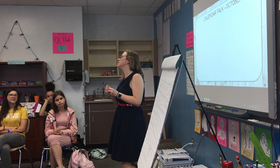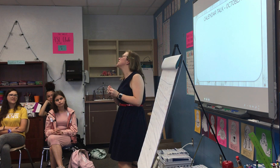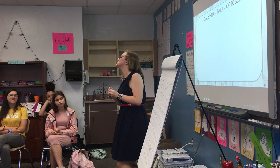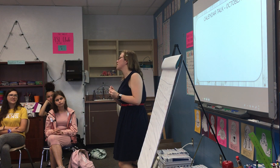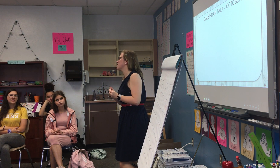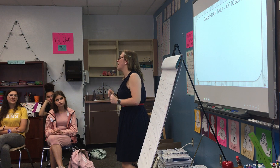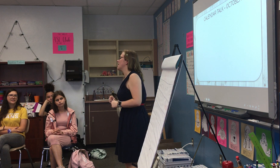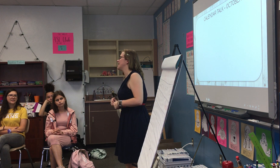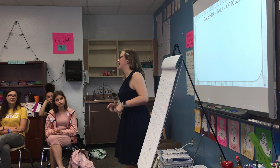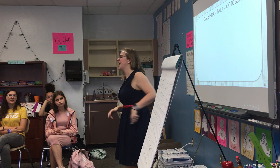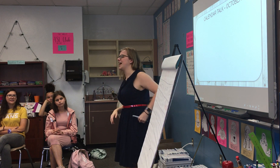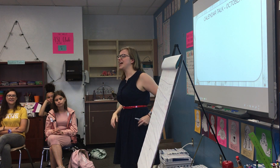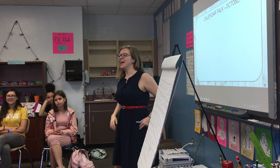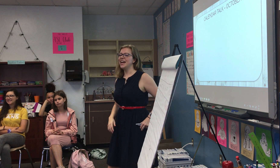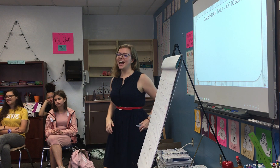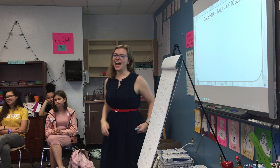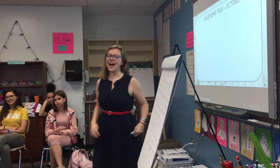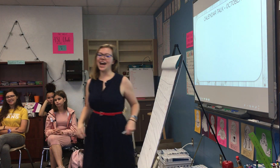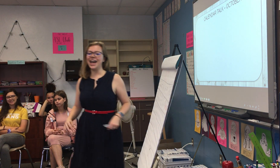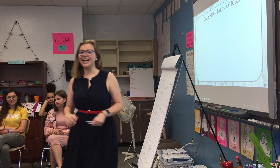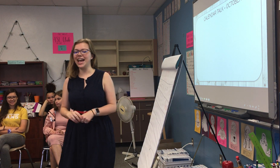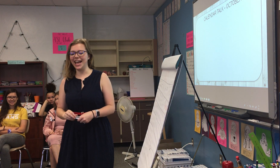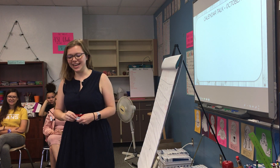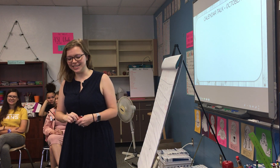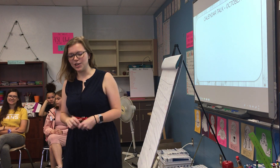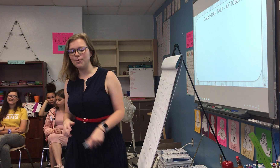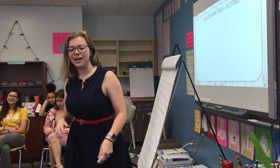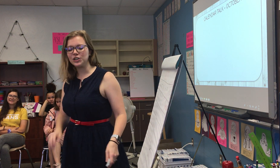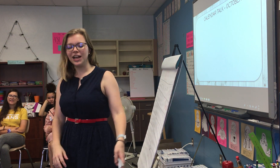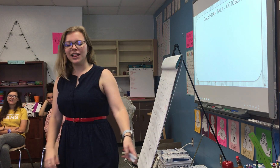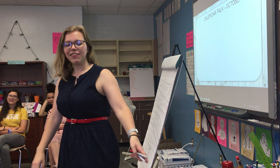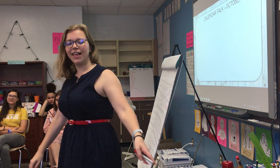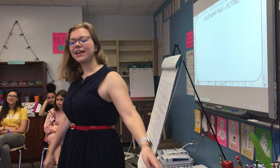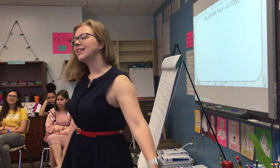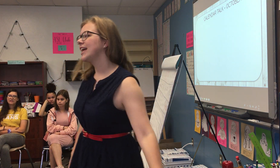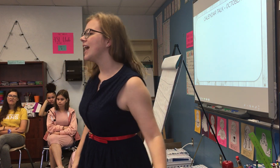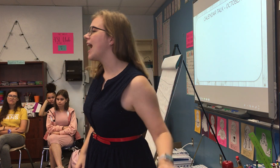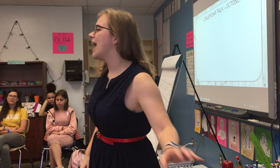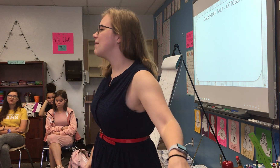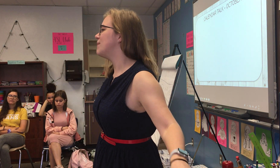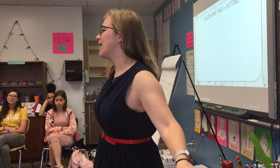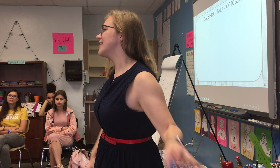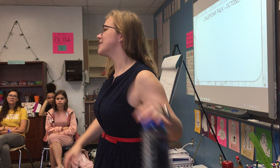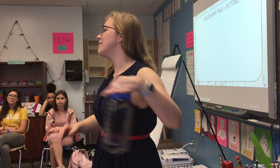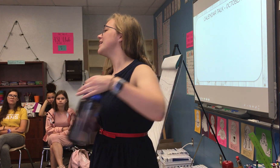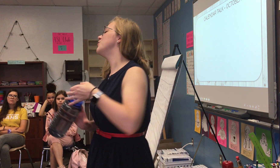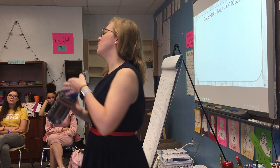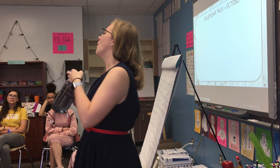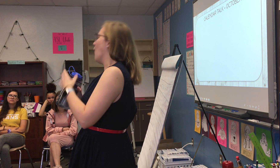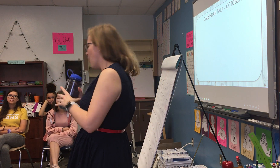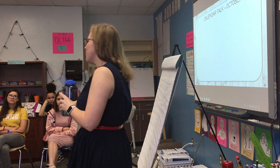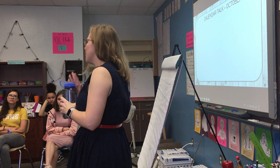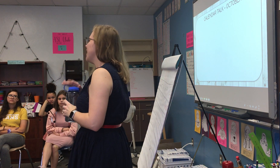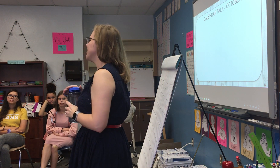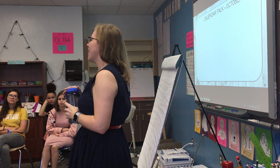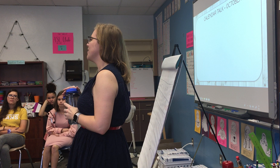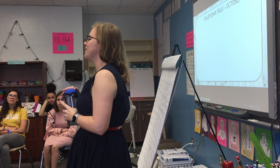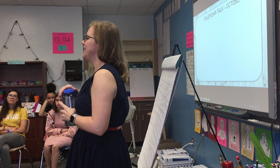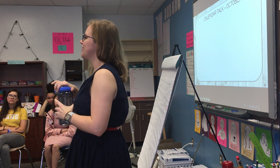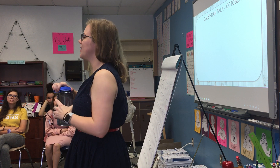least favorite holiday. I hate it so much. Luckily, I am marrying somebody who also hates Halloween, so I